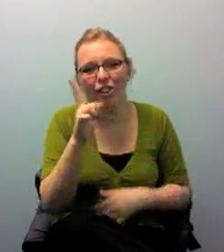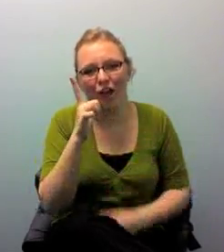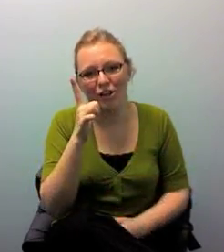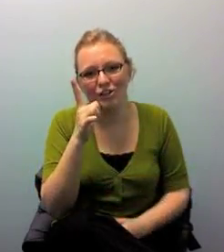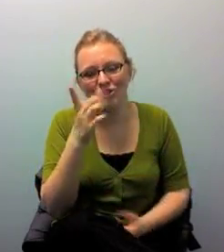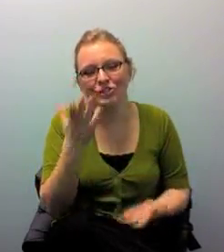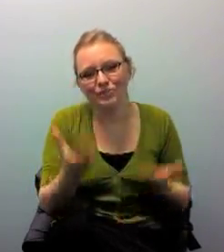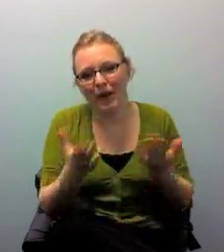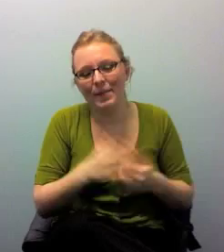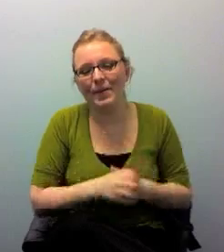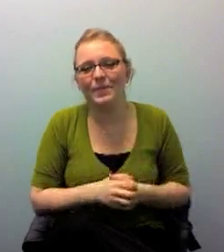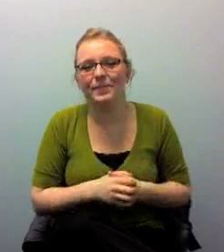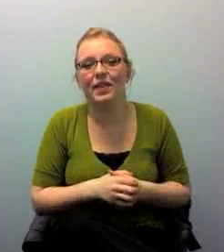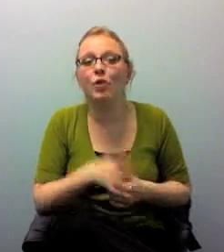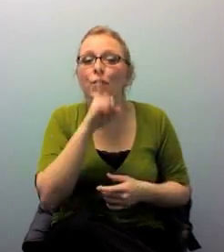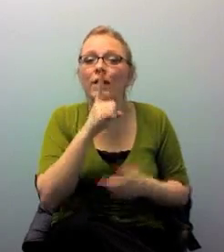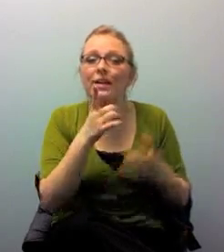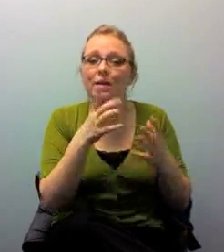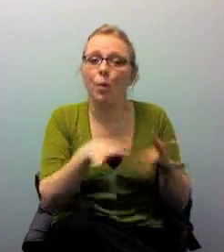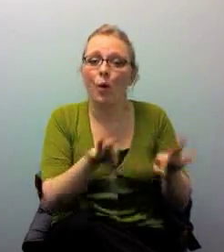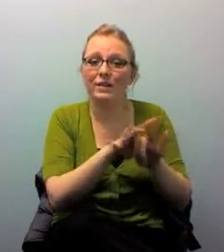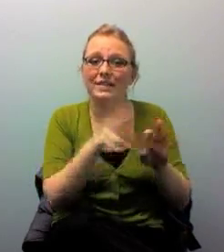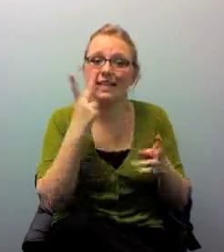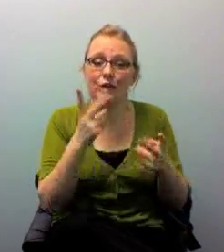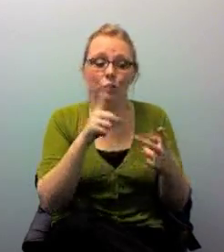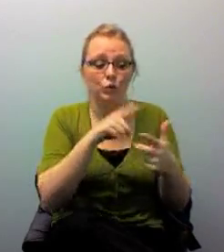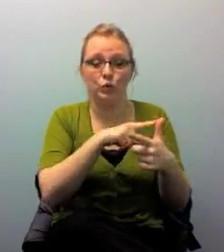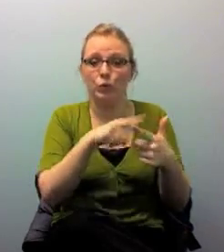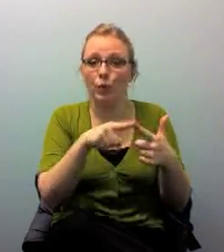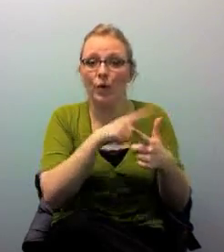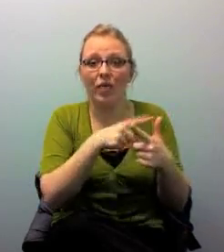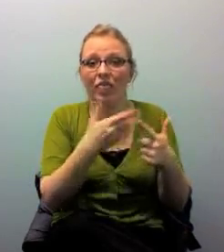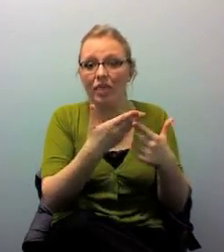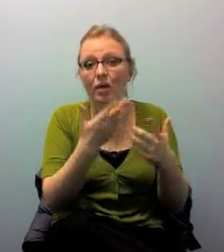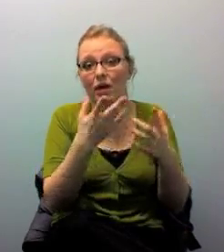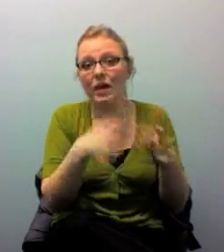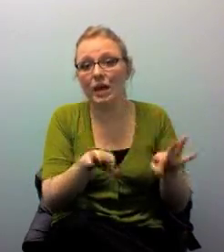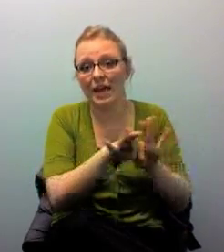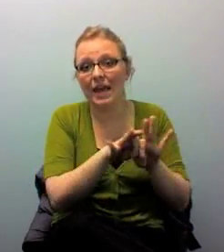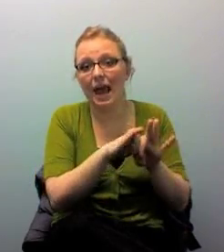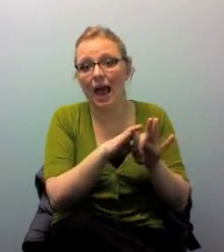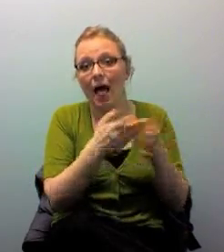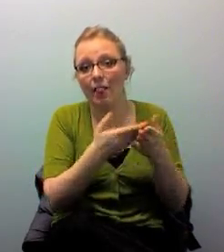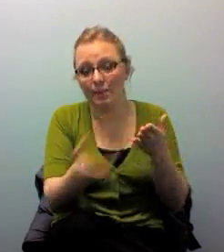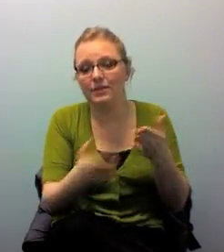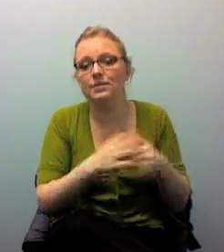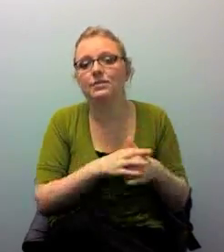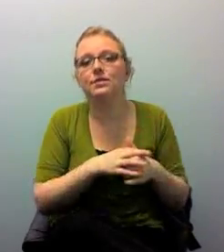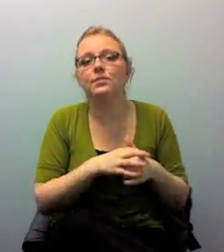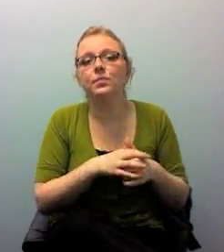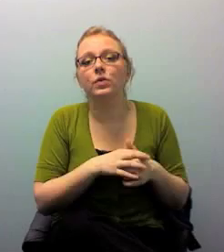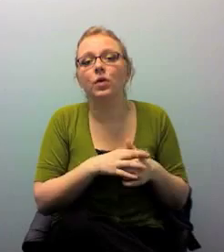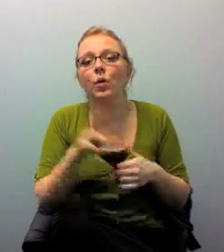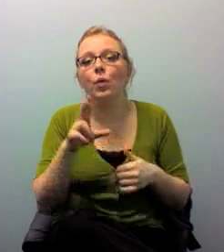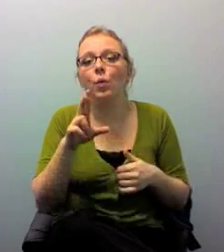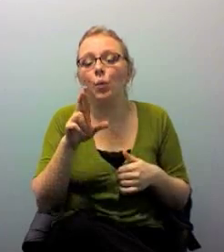its two key elements. According to Webster, racism is any program or practice of